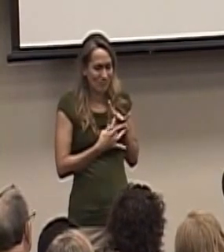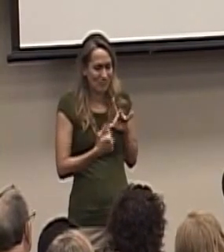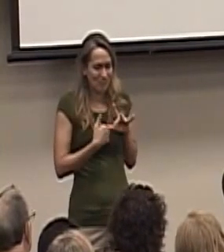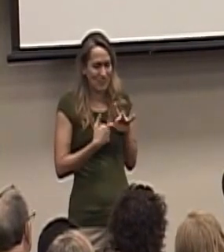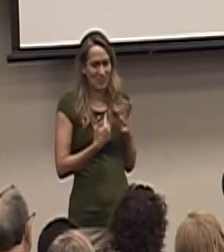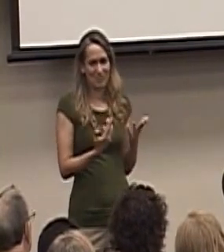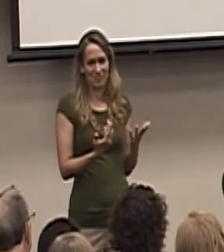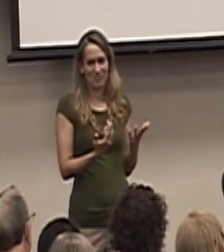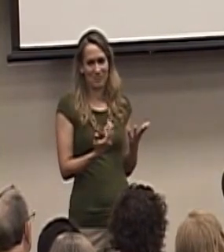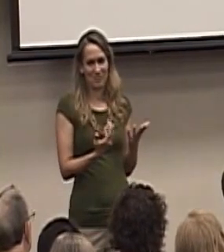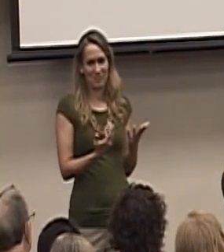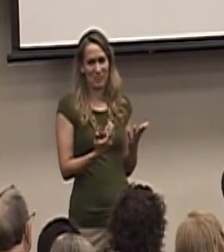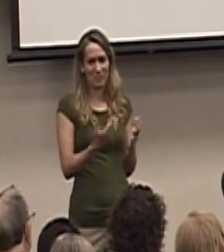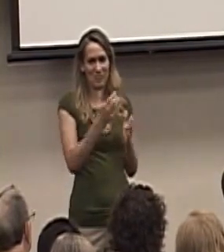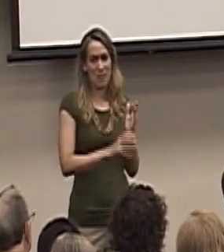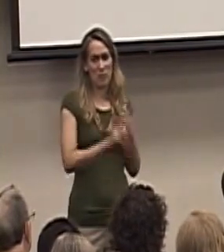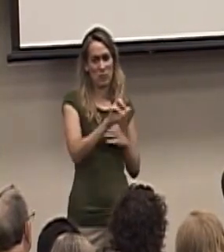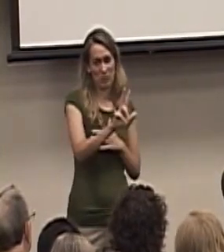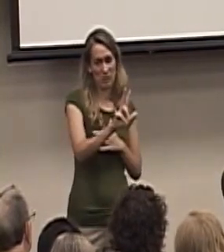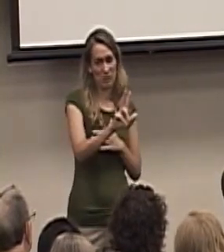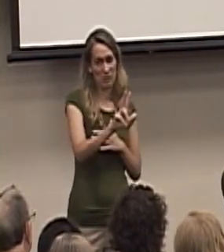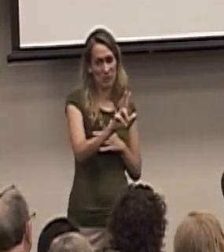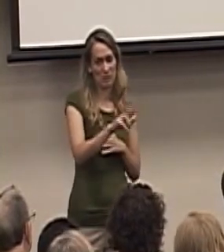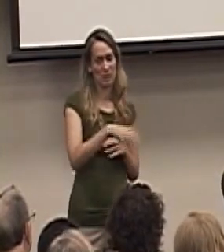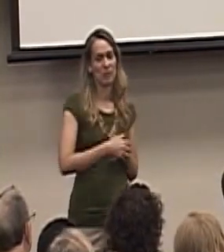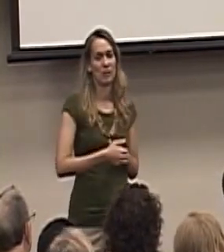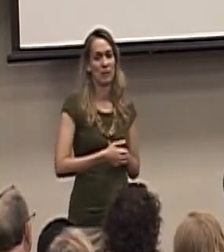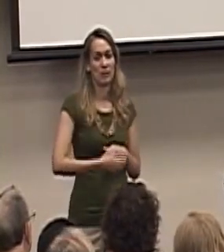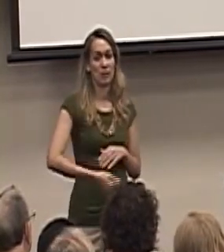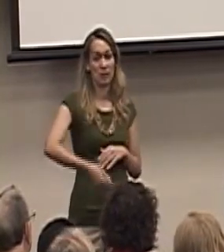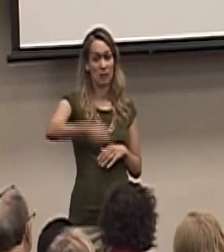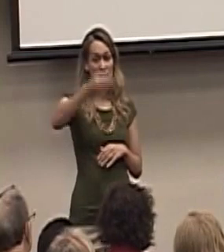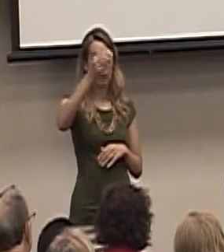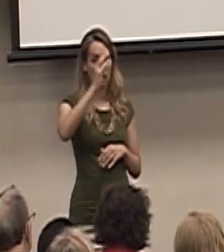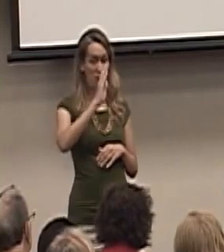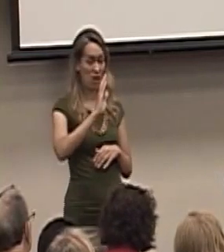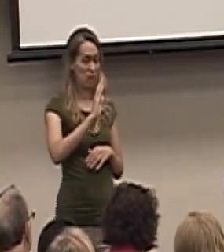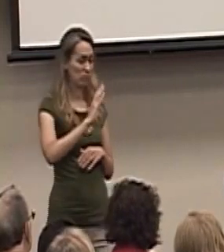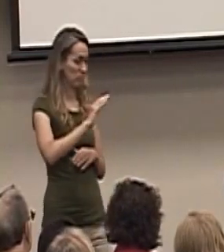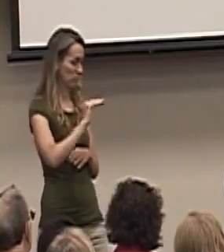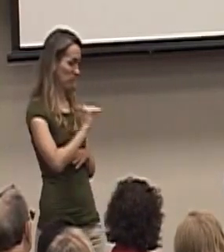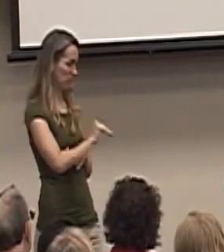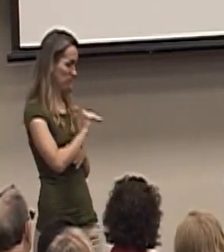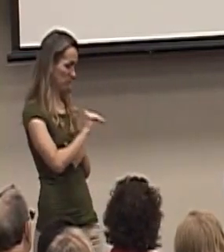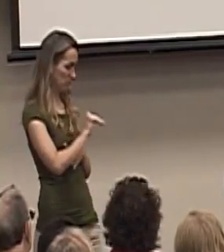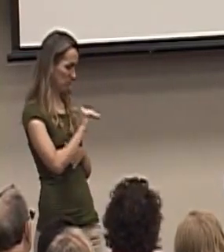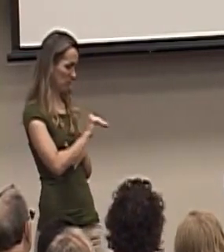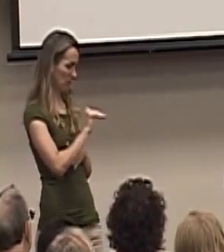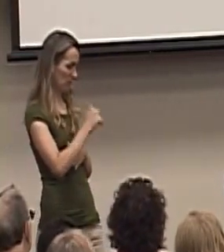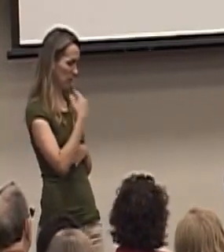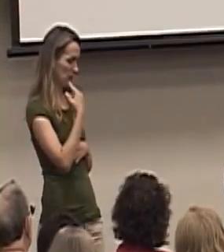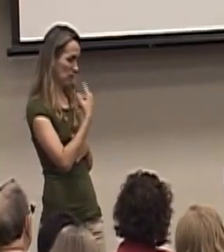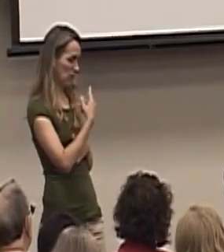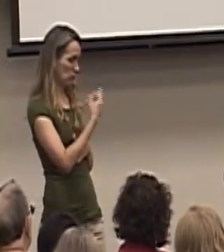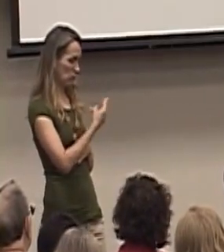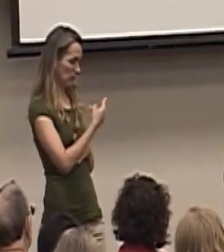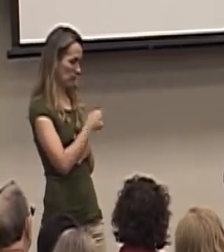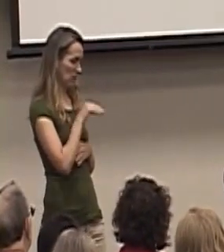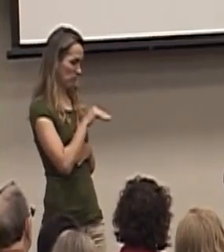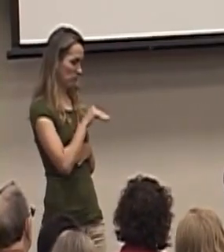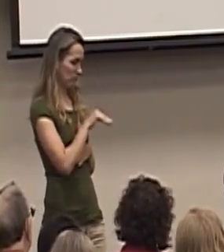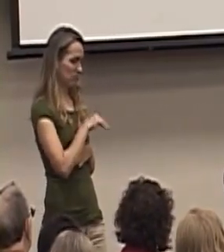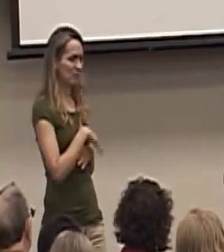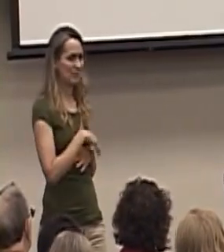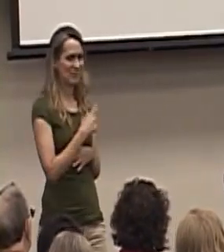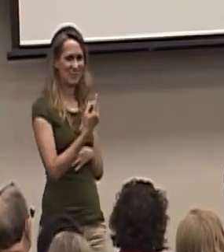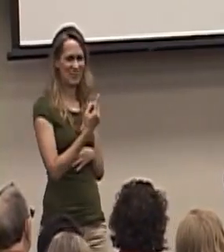And there in chapter 3 of Hosea, God goes again to Hosea and says something that is probably devastating, and is almost